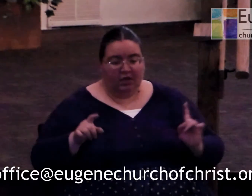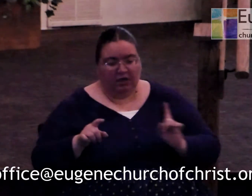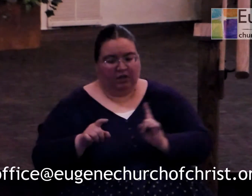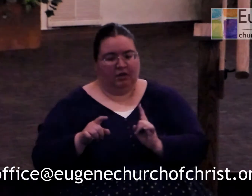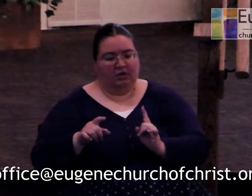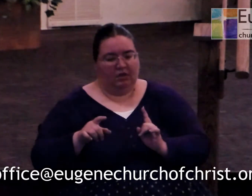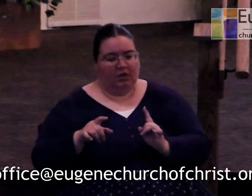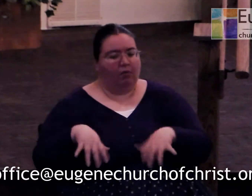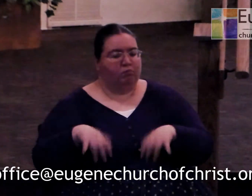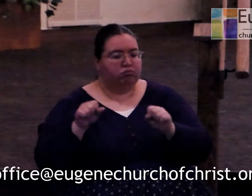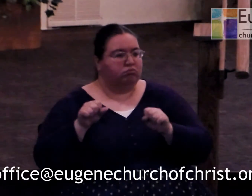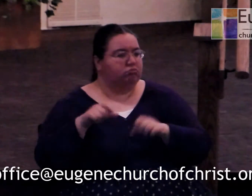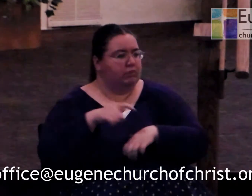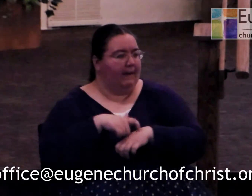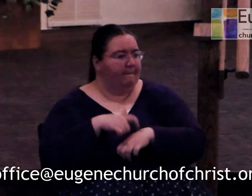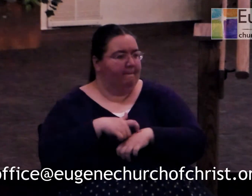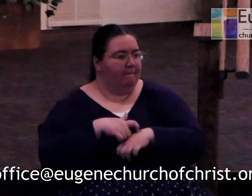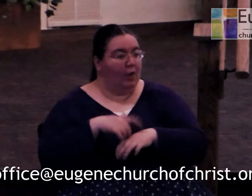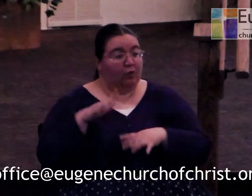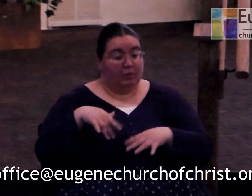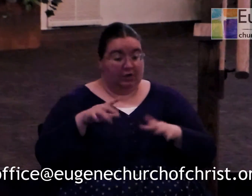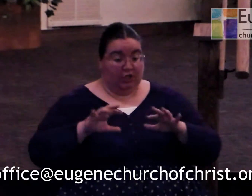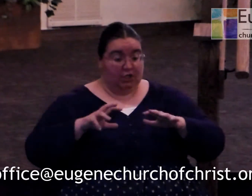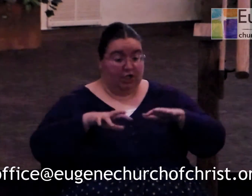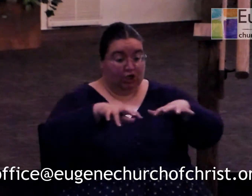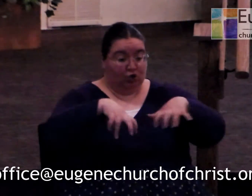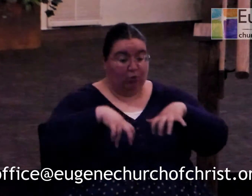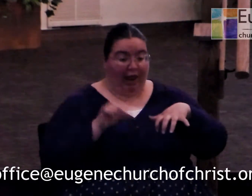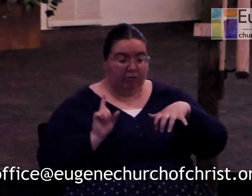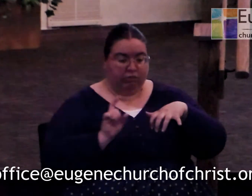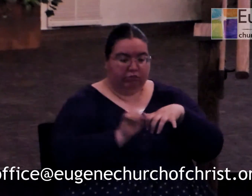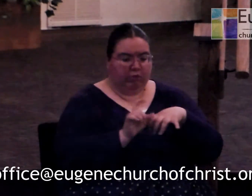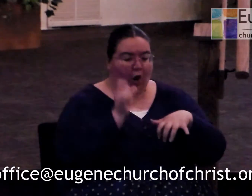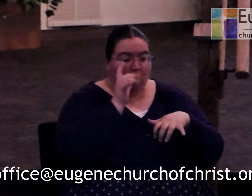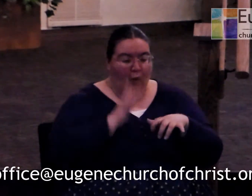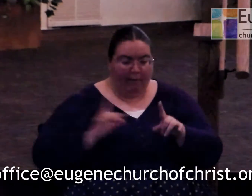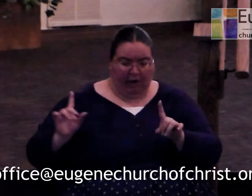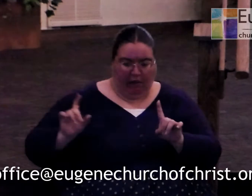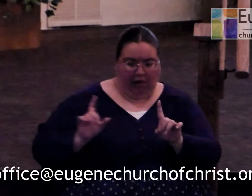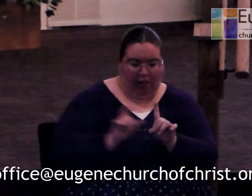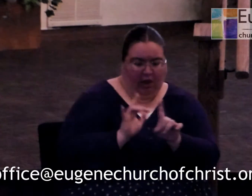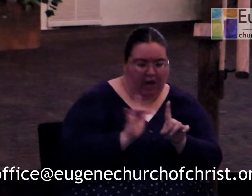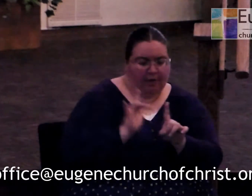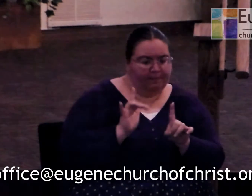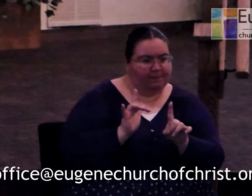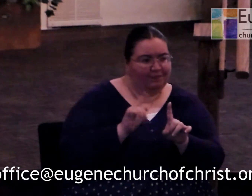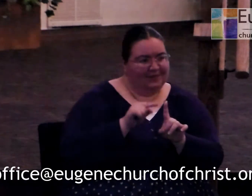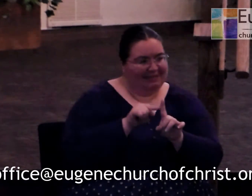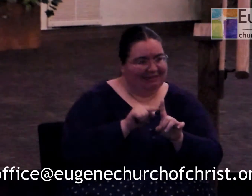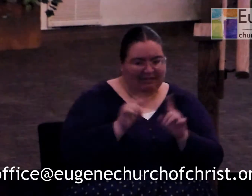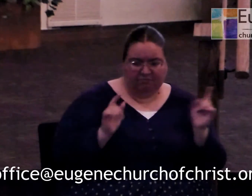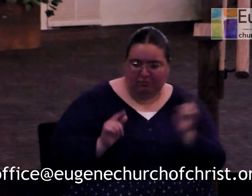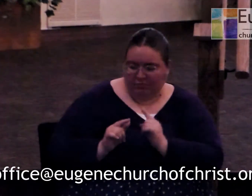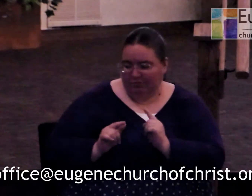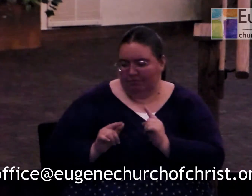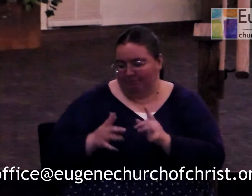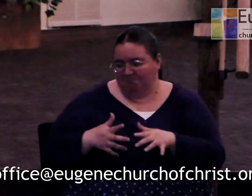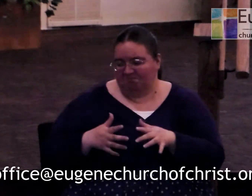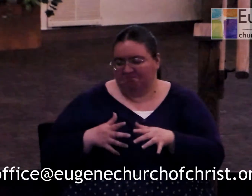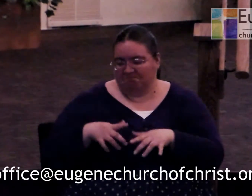her on the way to heal somebody else. The guy that comes down out of the tombs, the crazy guy, takes time for him.